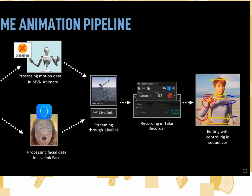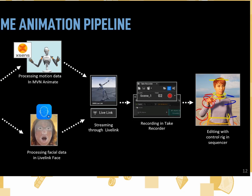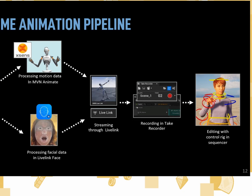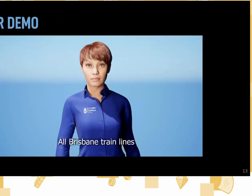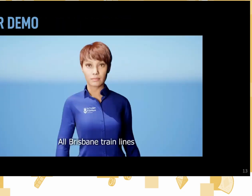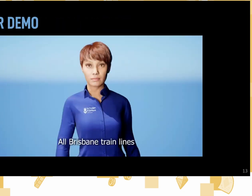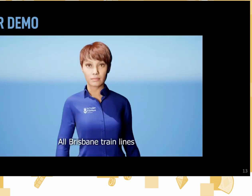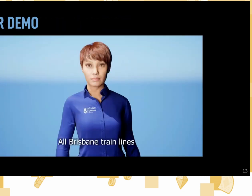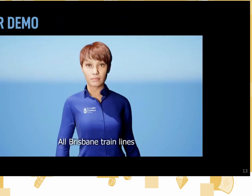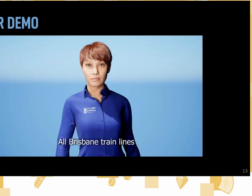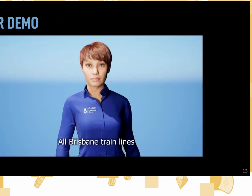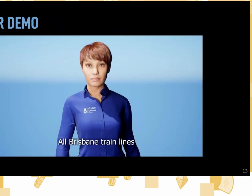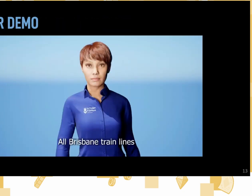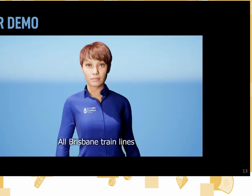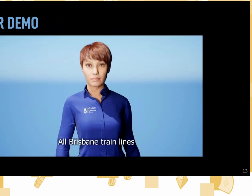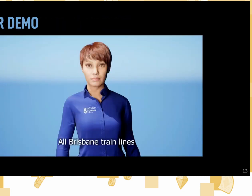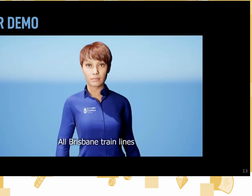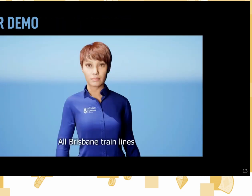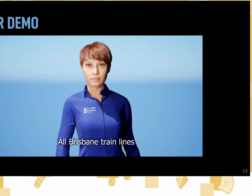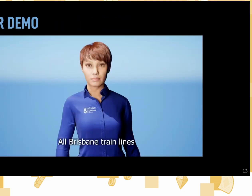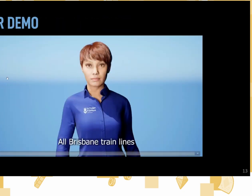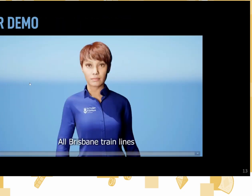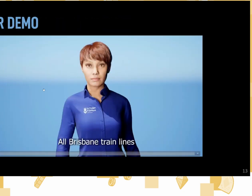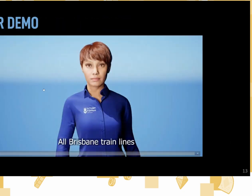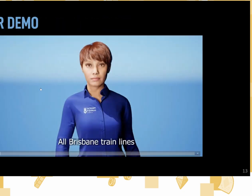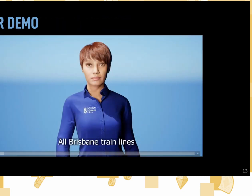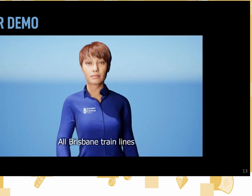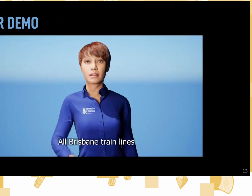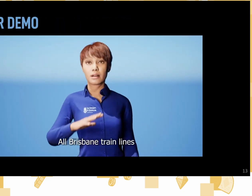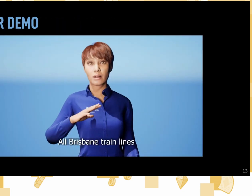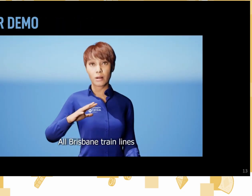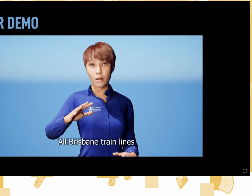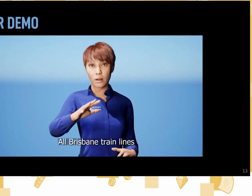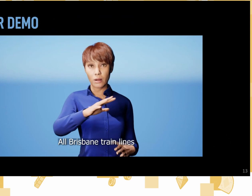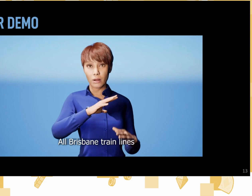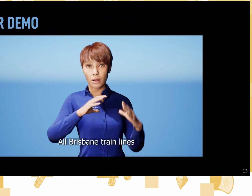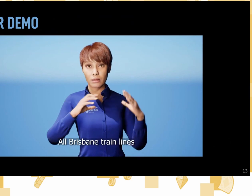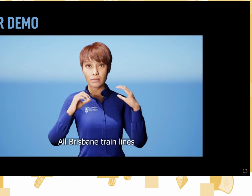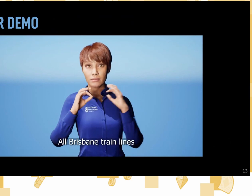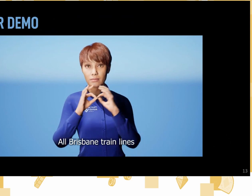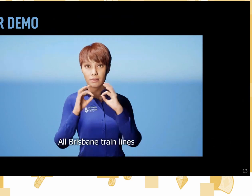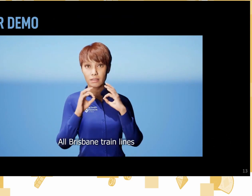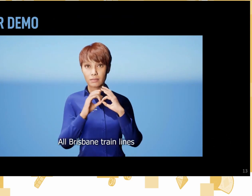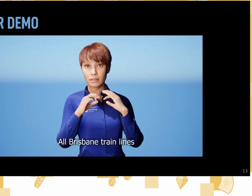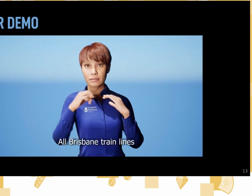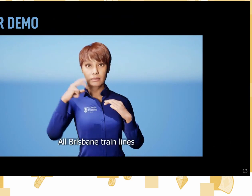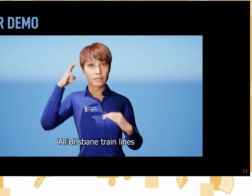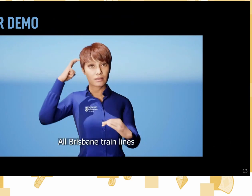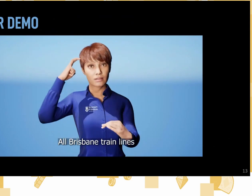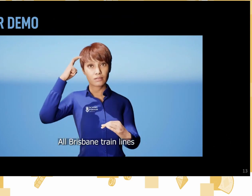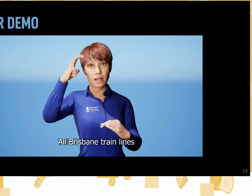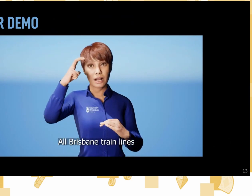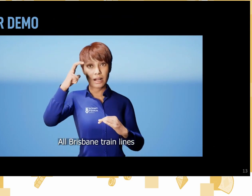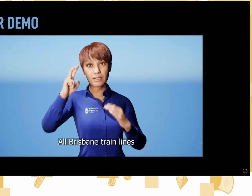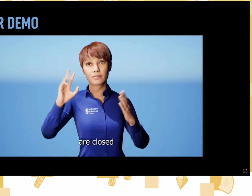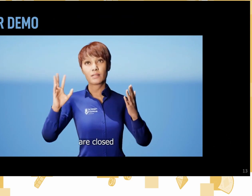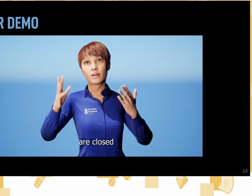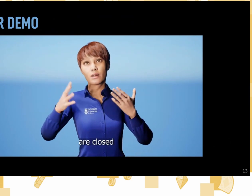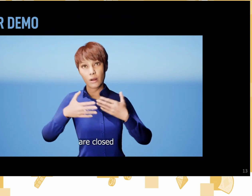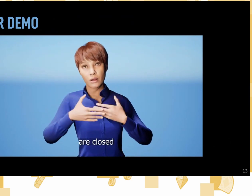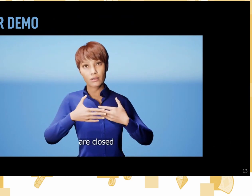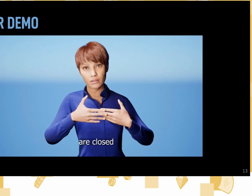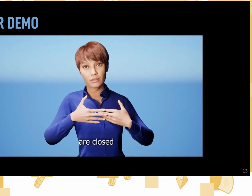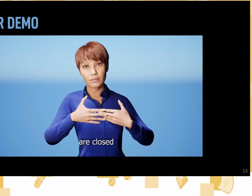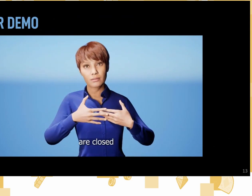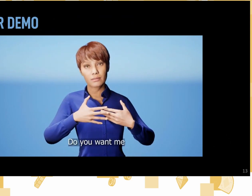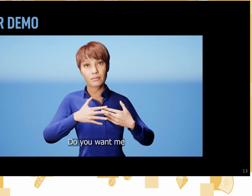It's great. So this is the result. This is our MetaHuman avatar that we